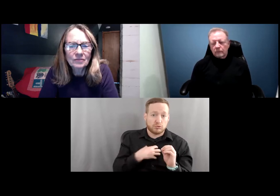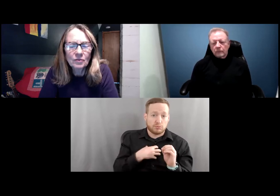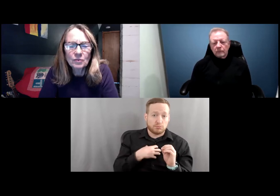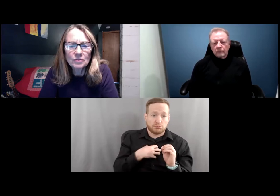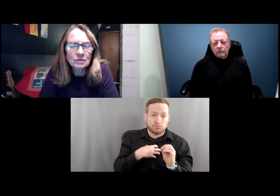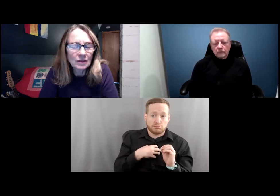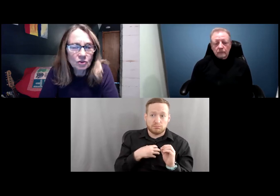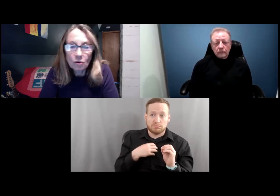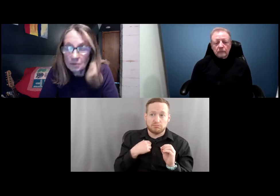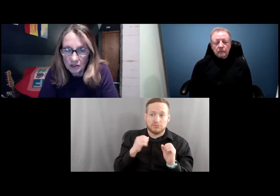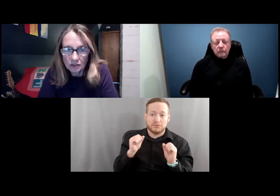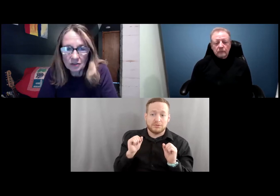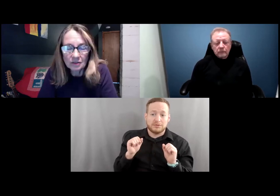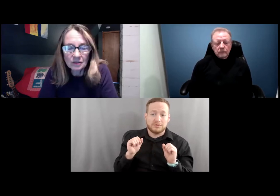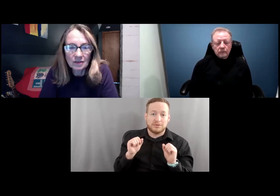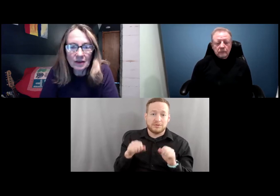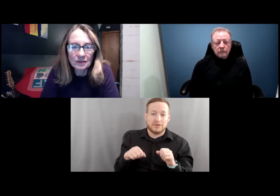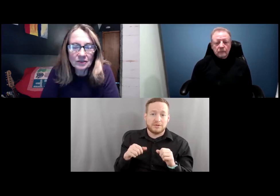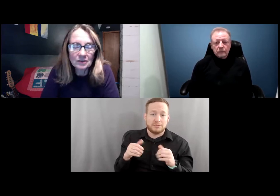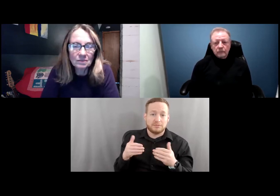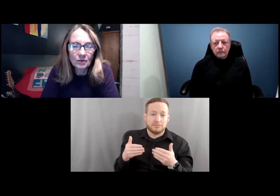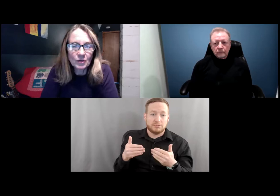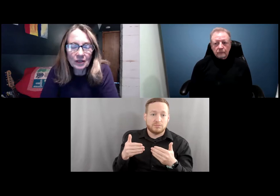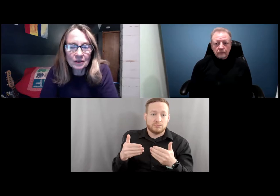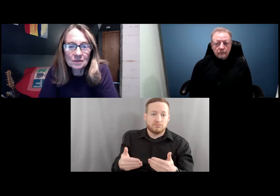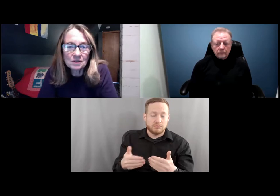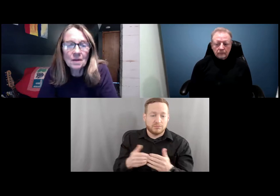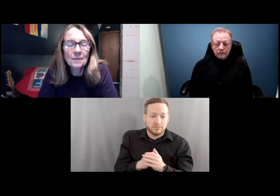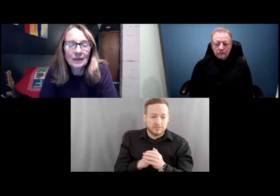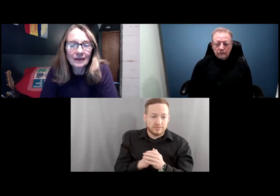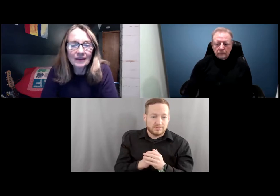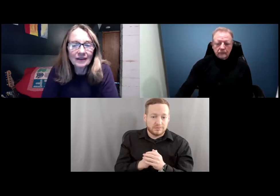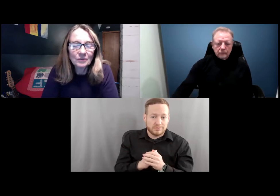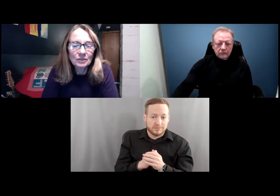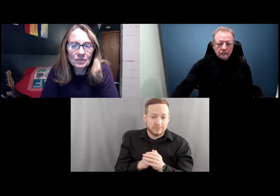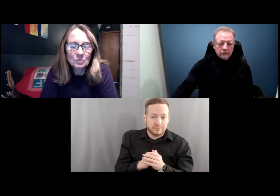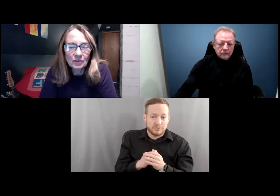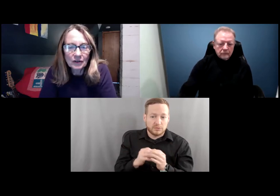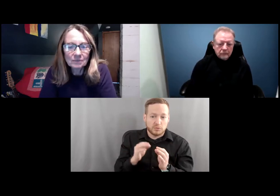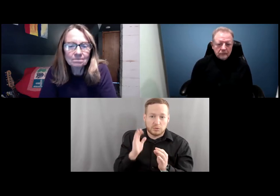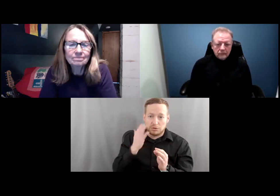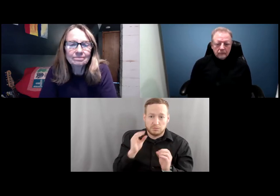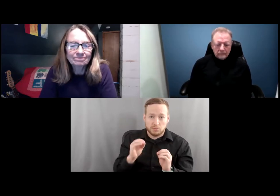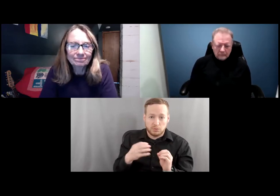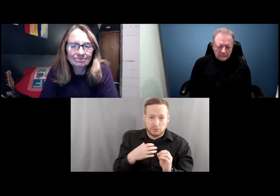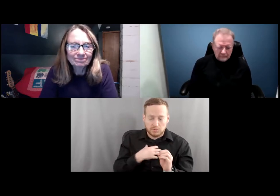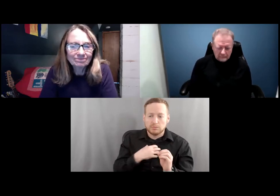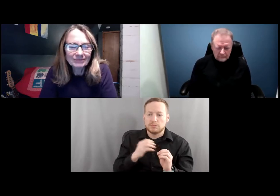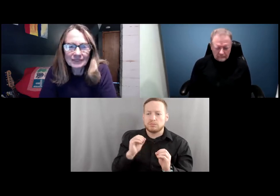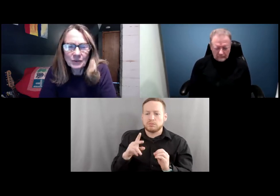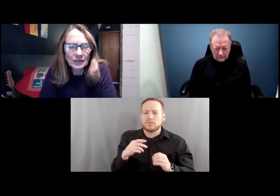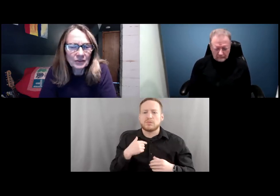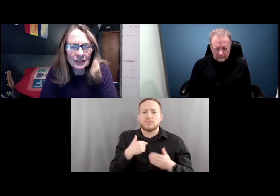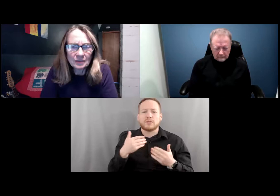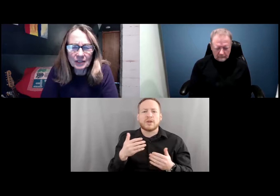If everyone has no objection, I'll take that as a okayness and we'll just move on.